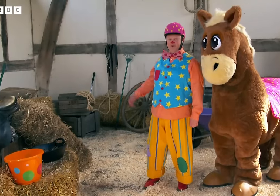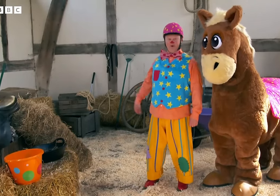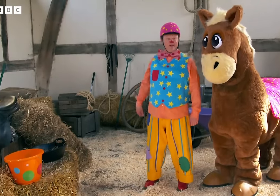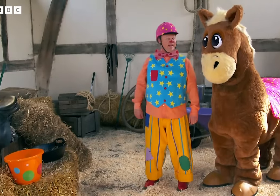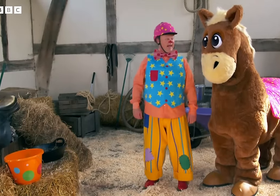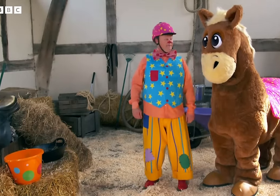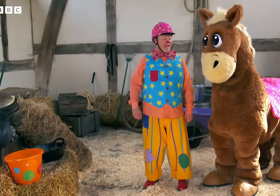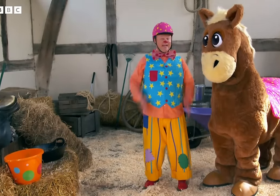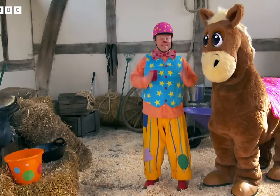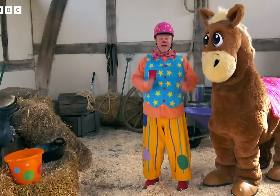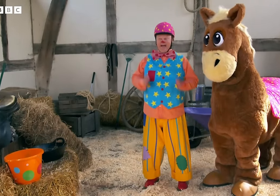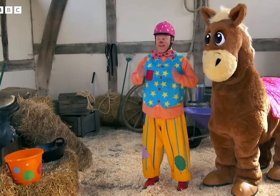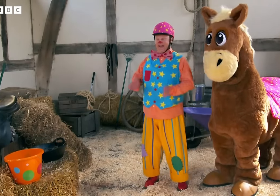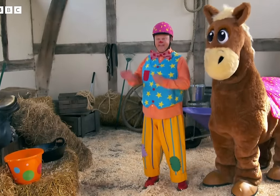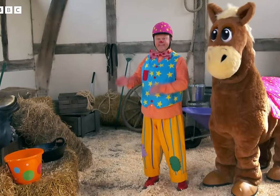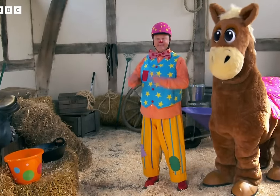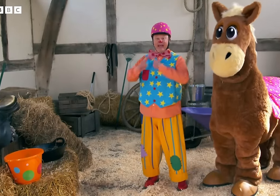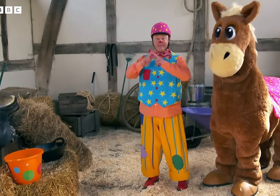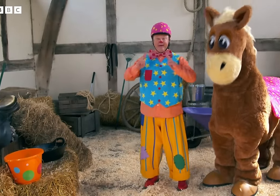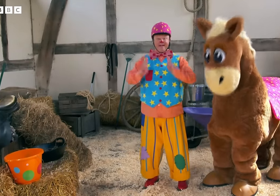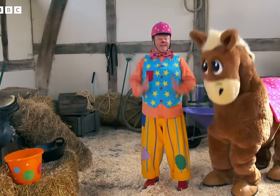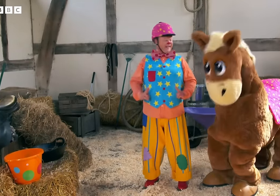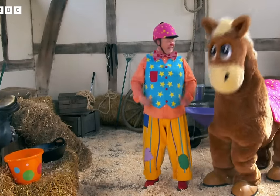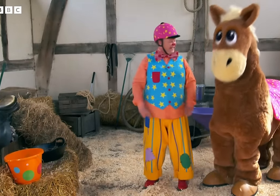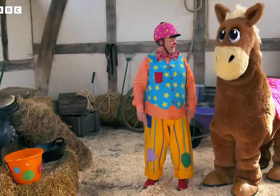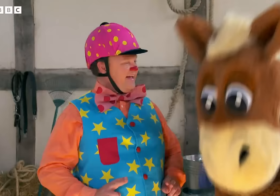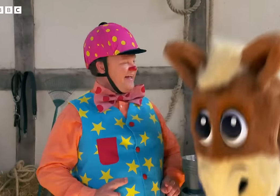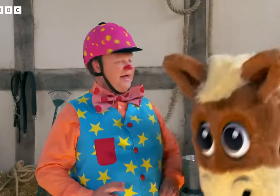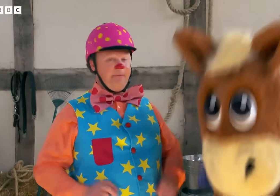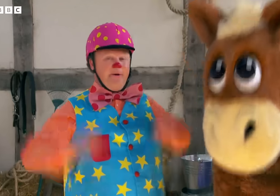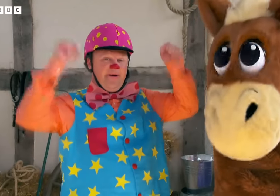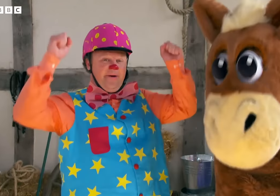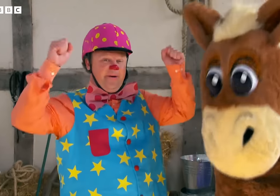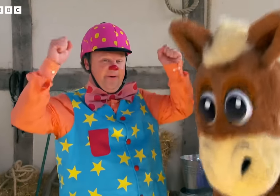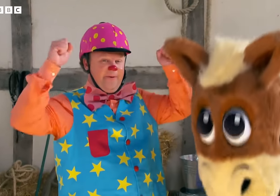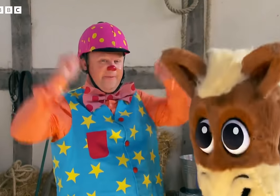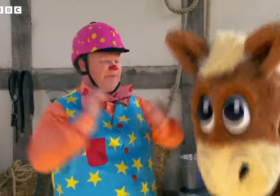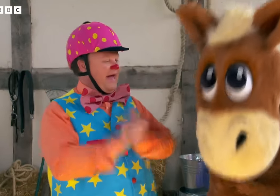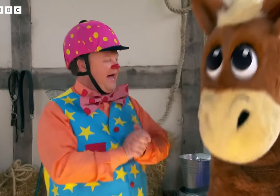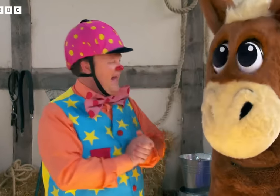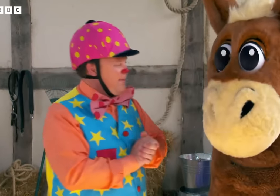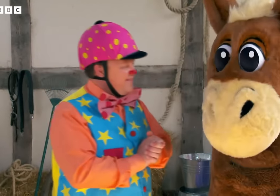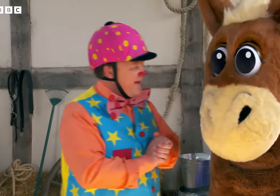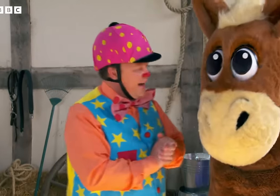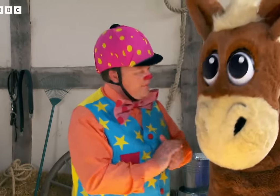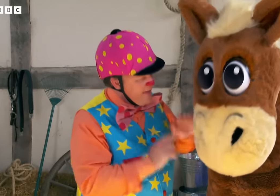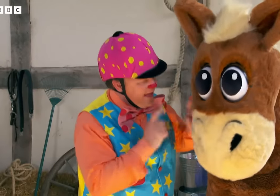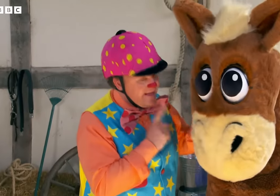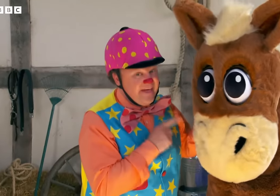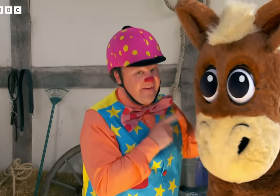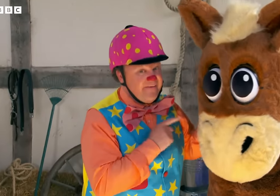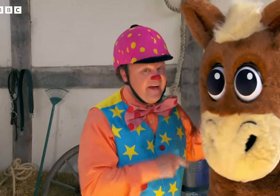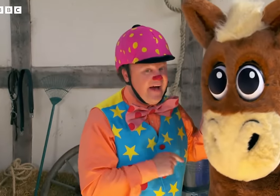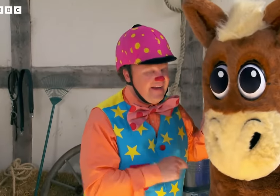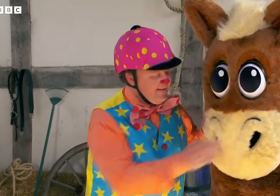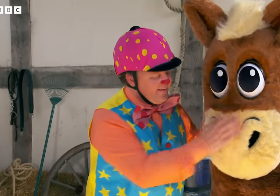your lovely, tidy stable? Woohoo! And now it's time to make you tidy